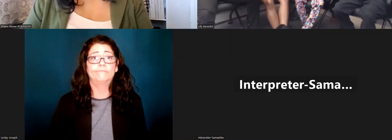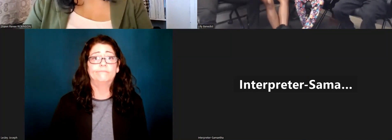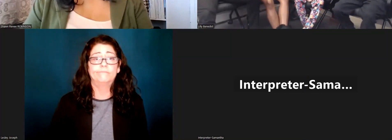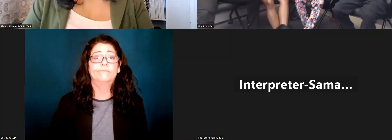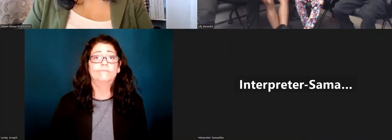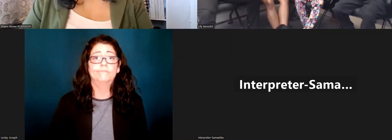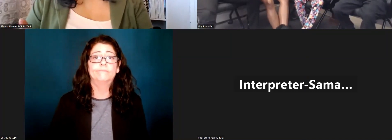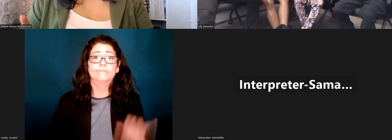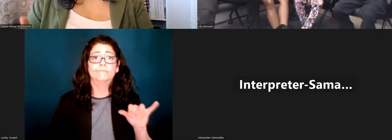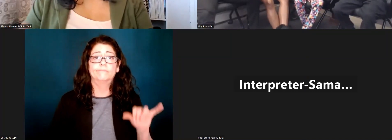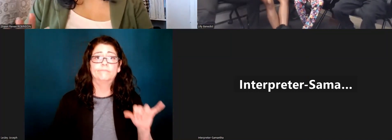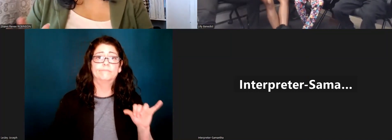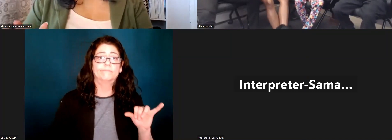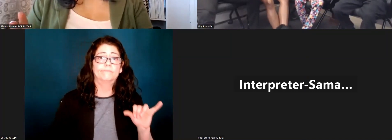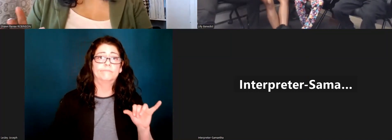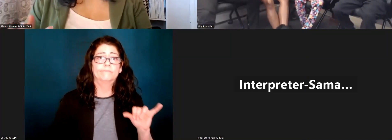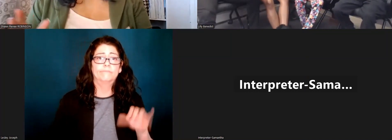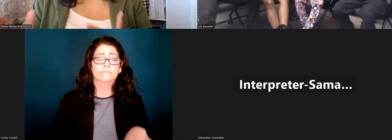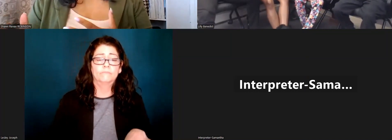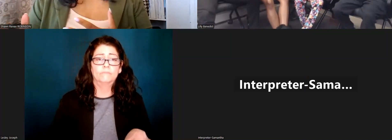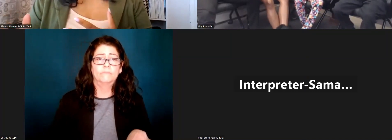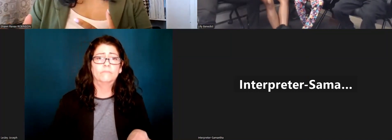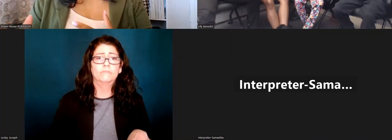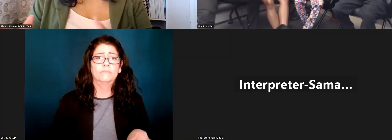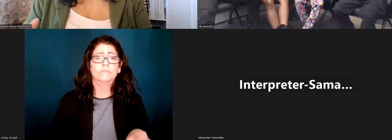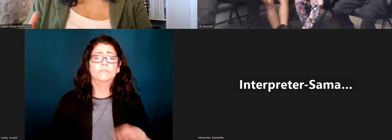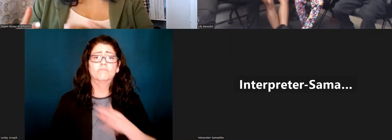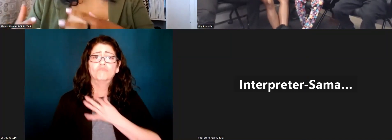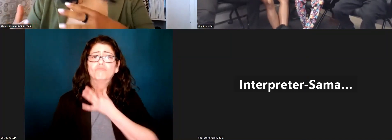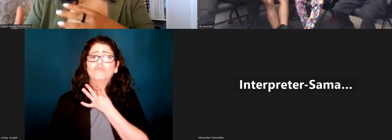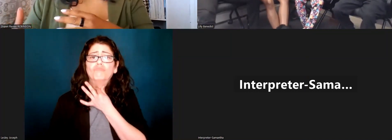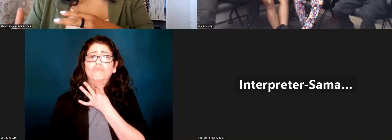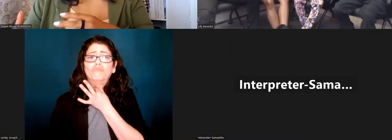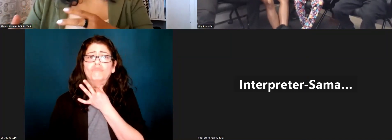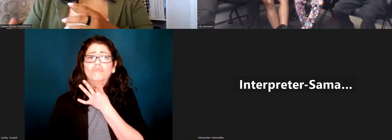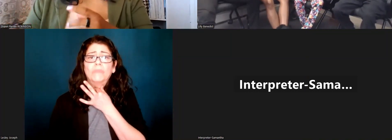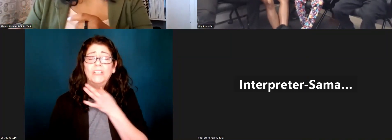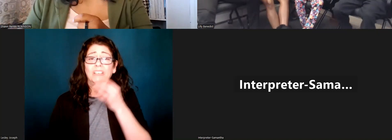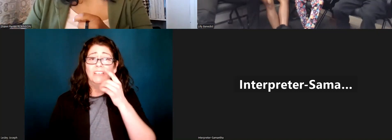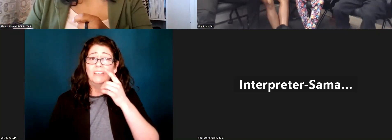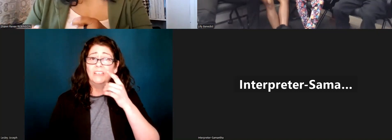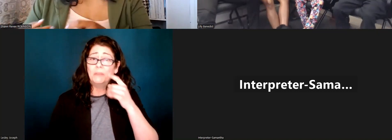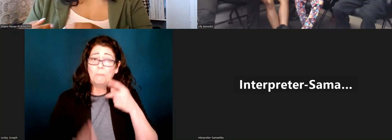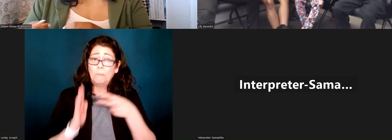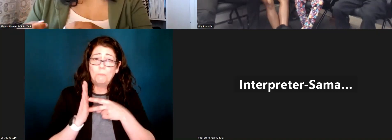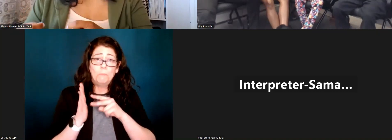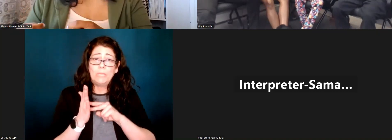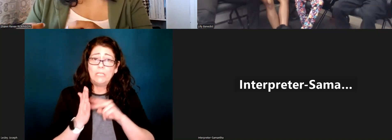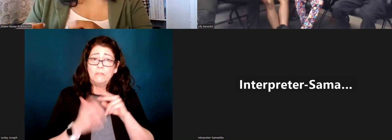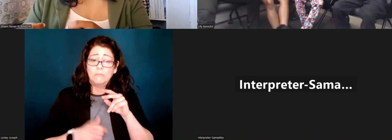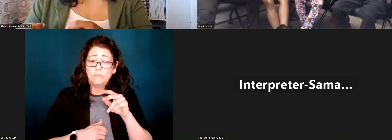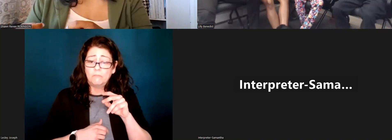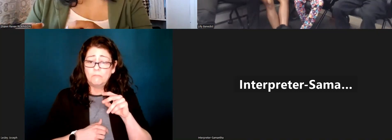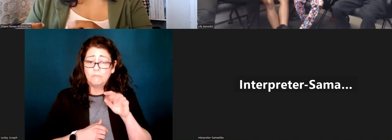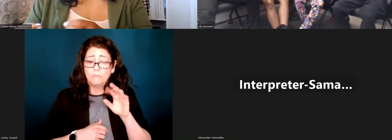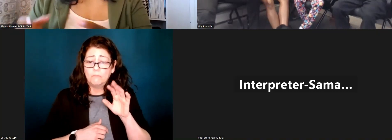Mm-hmm. And can I ask you, is that because your family would be